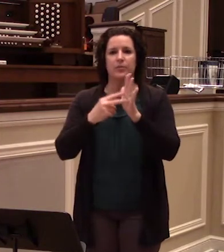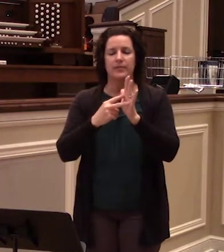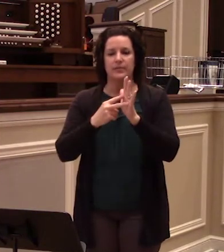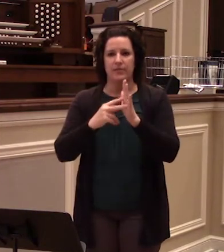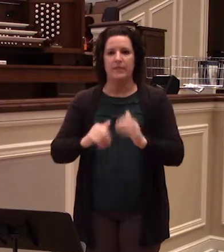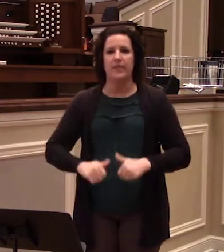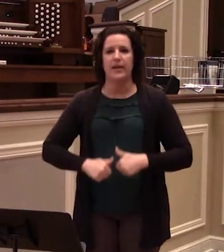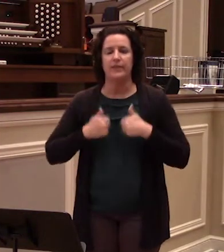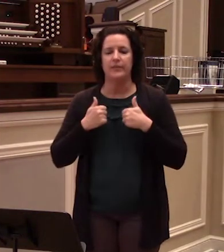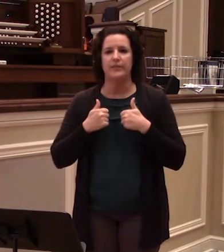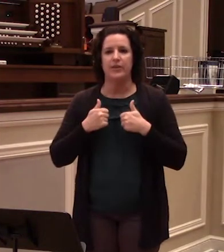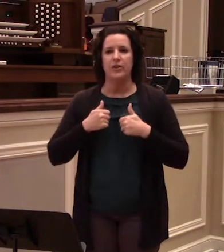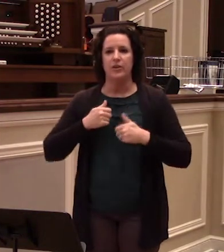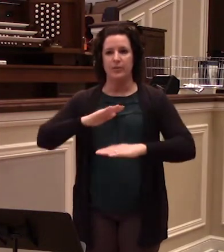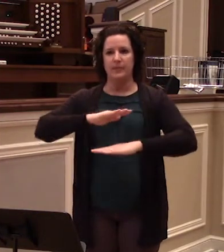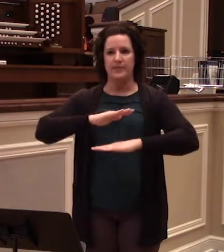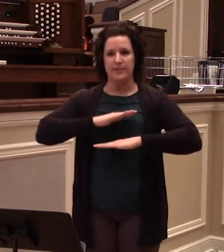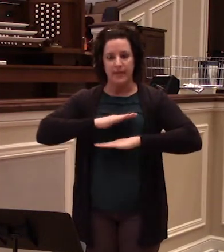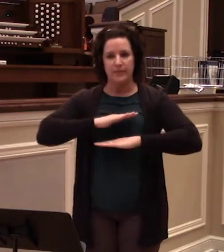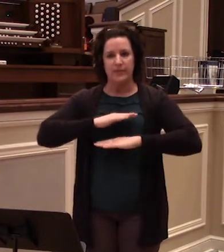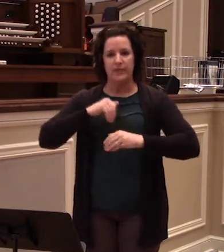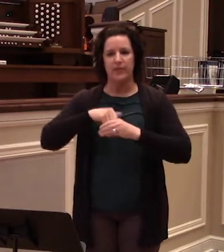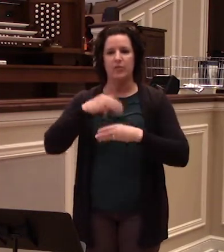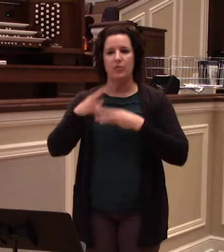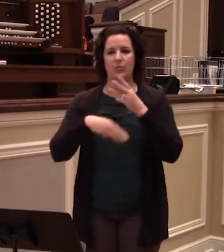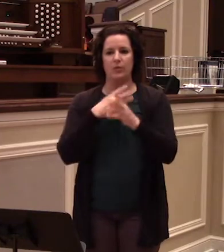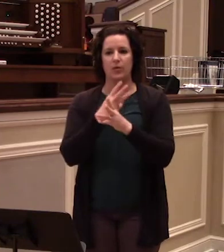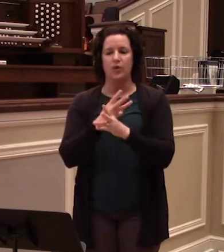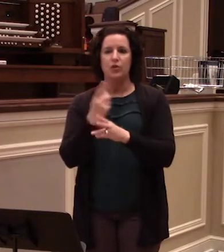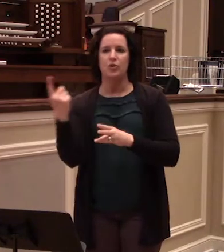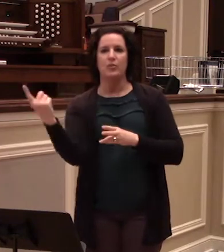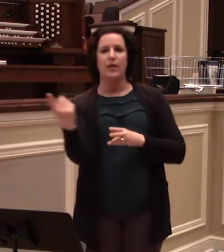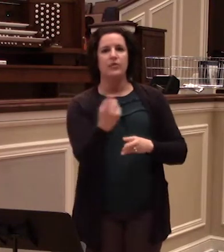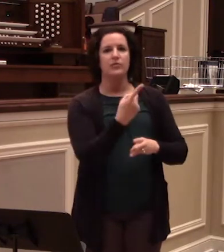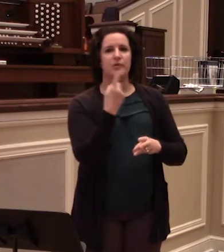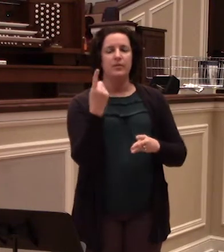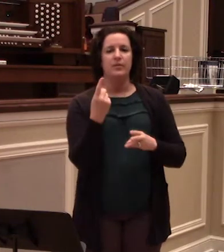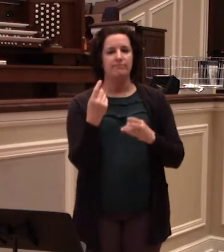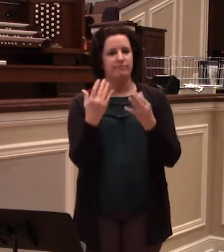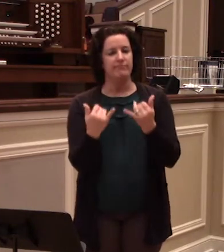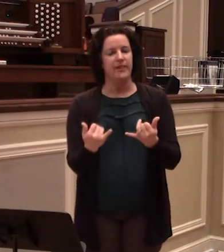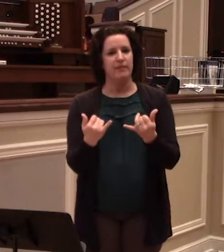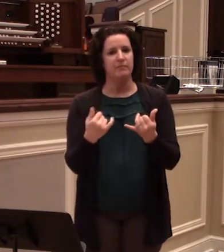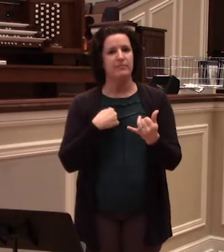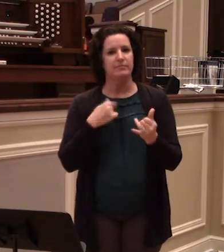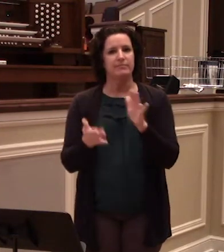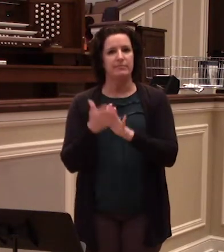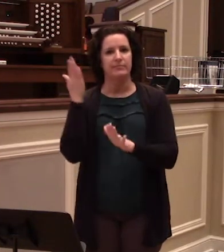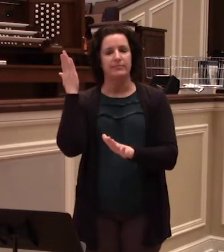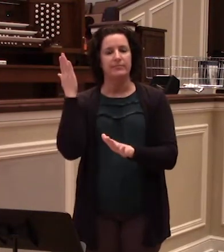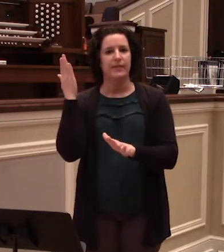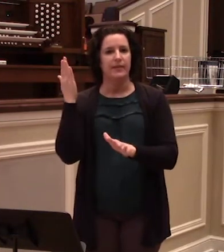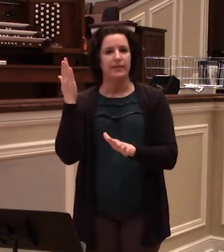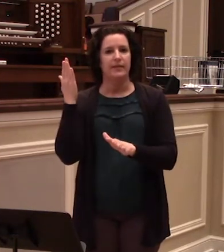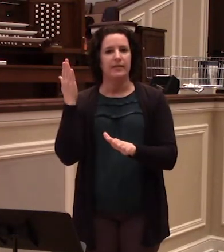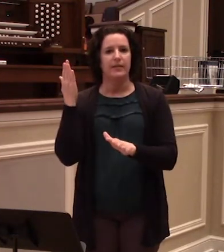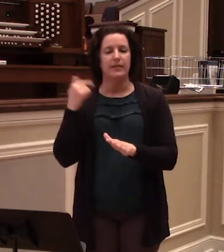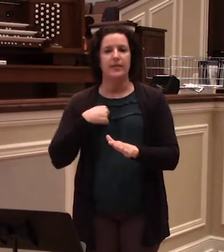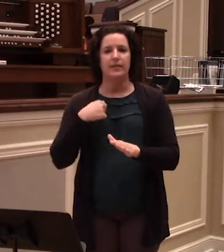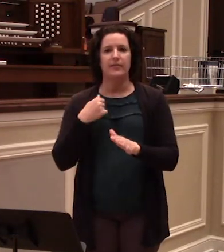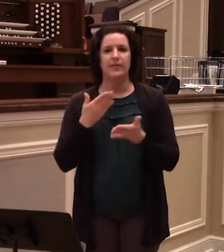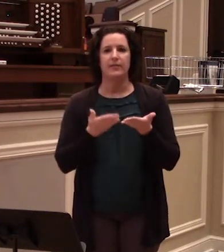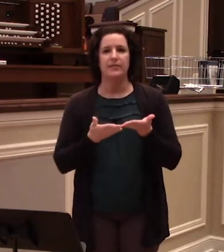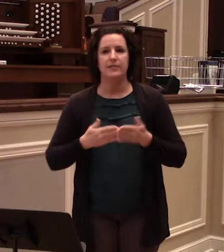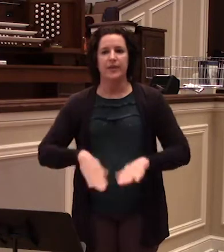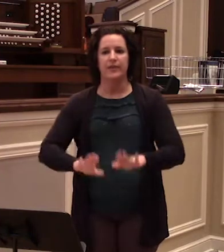satisfied, and the world around me is changed. Now I can go. Now I can go. Having laid my life down,